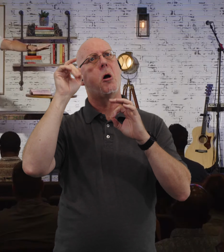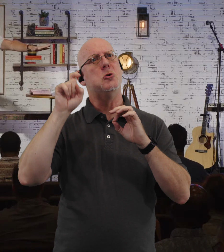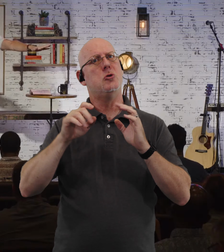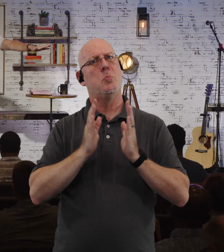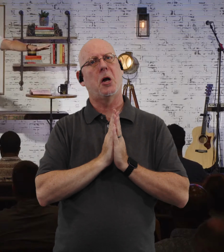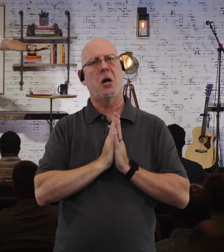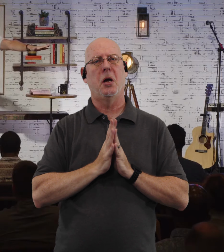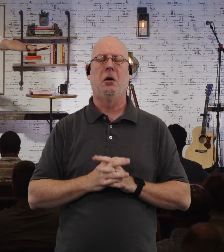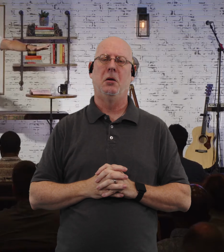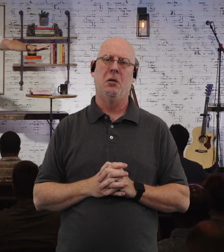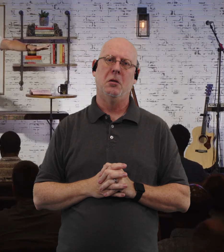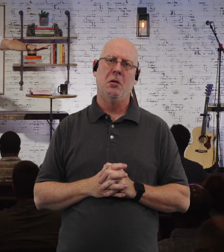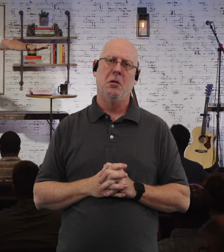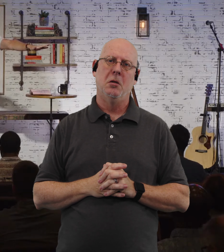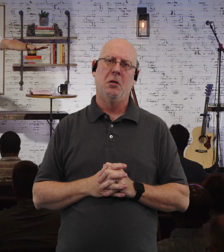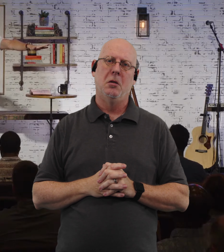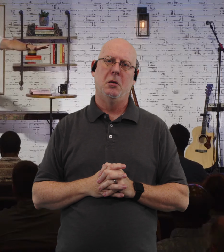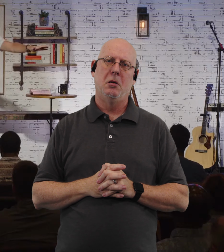praying.